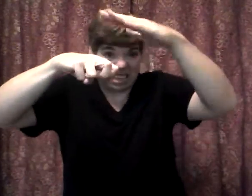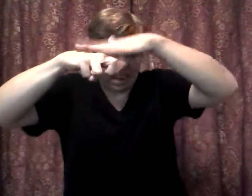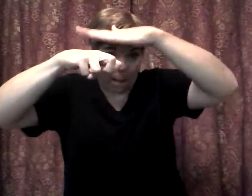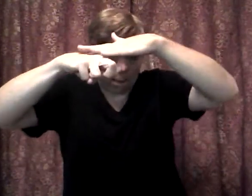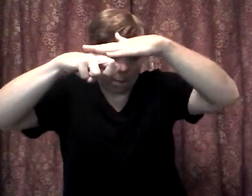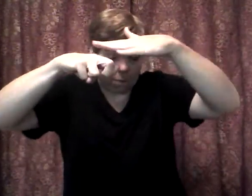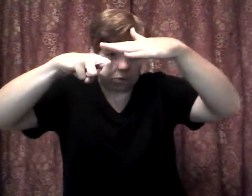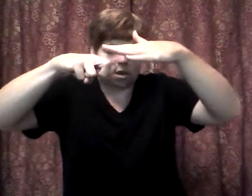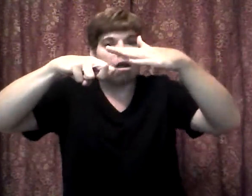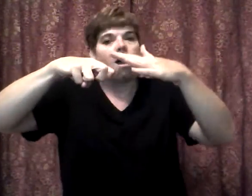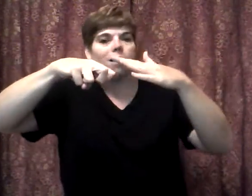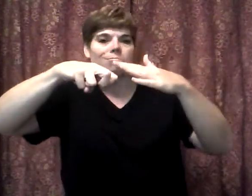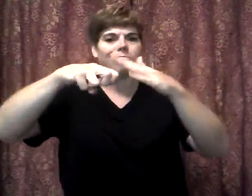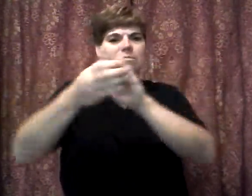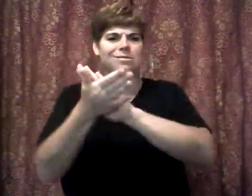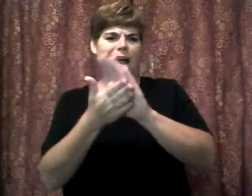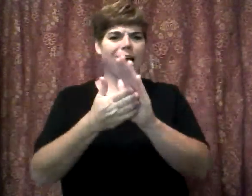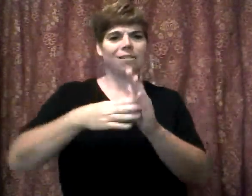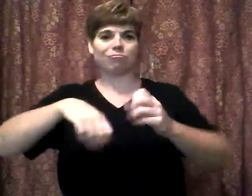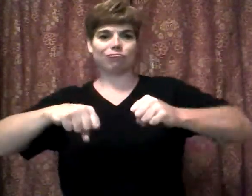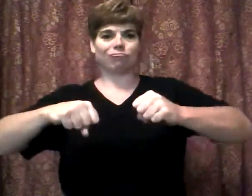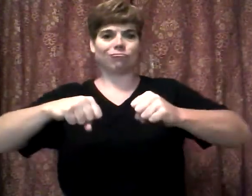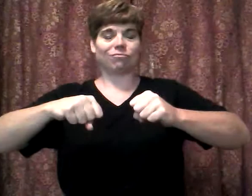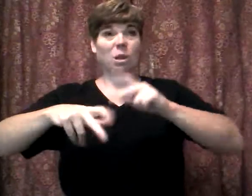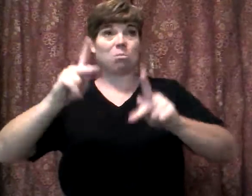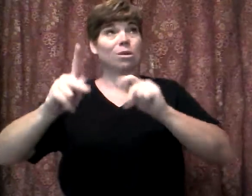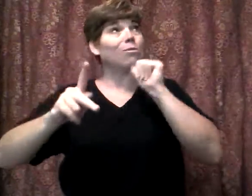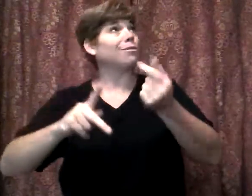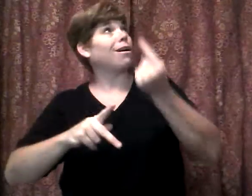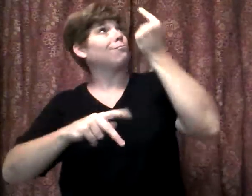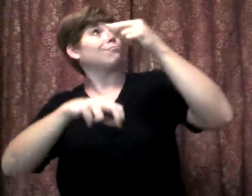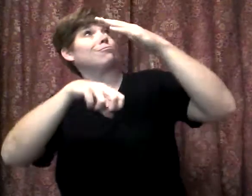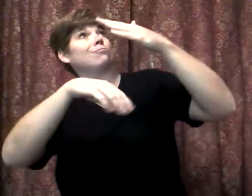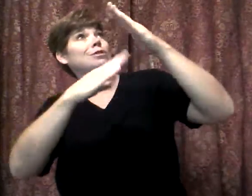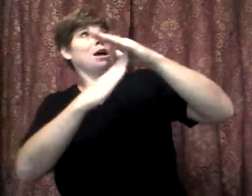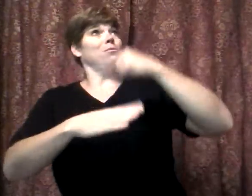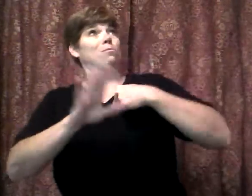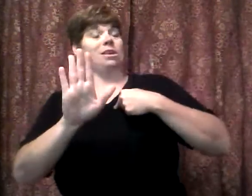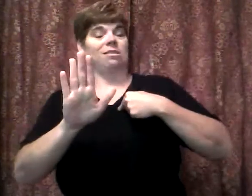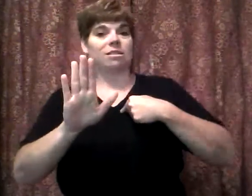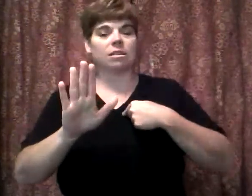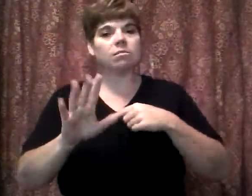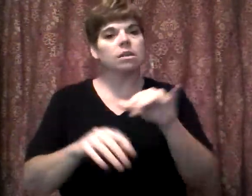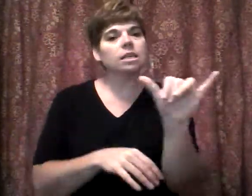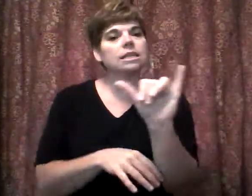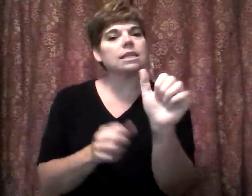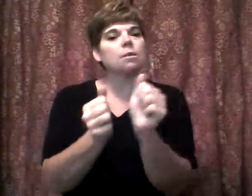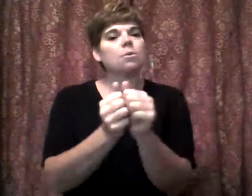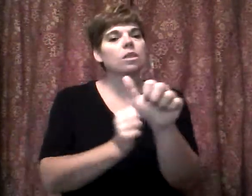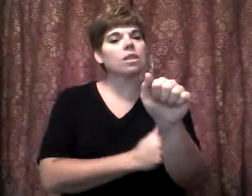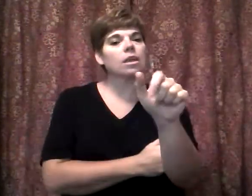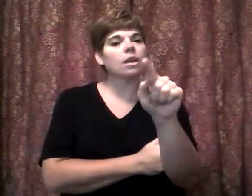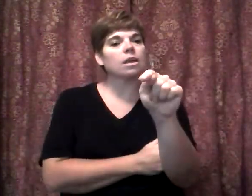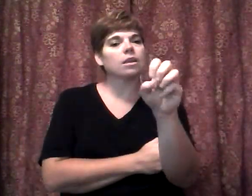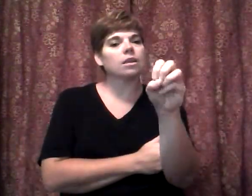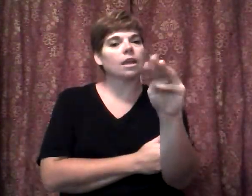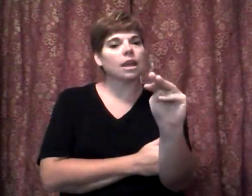all relaxed because nobody's on top of them. The same thing is going on here with the atoms in this rock formation.